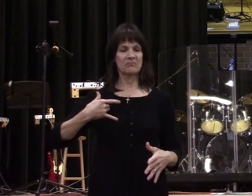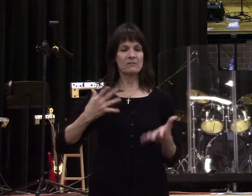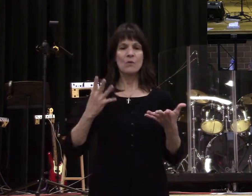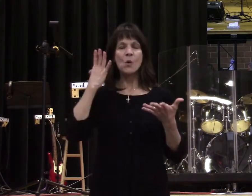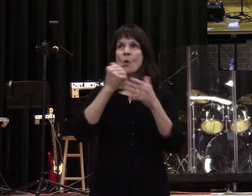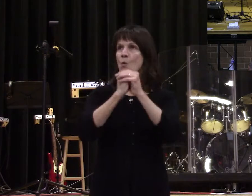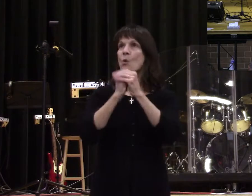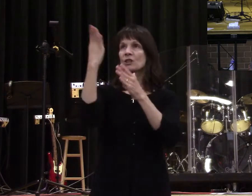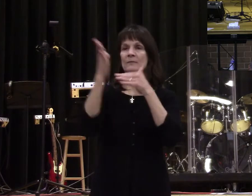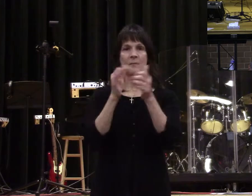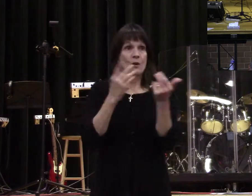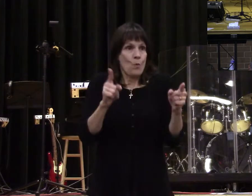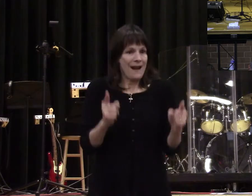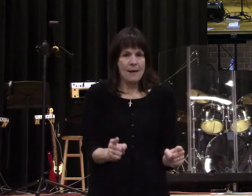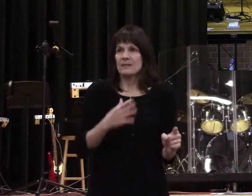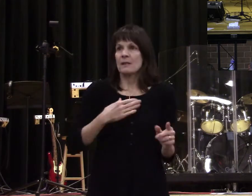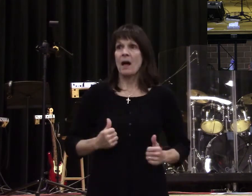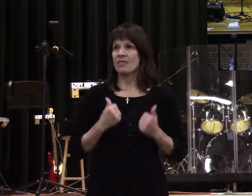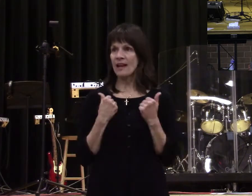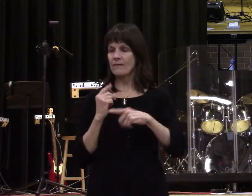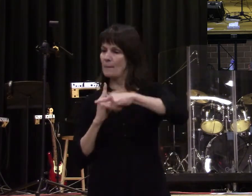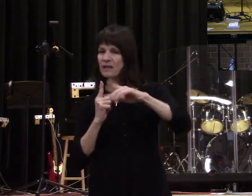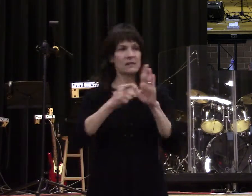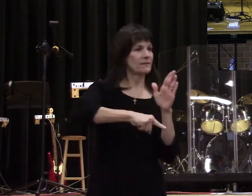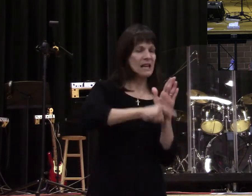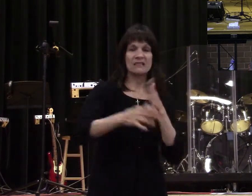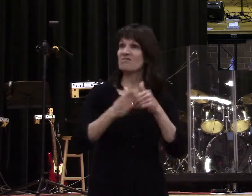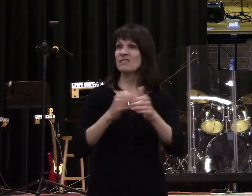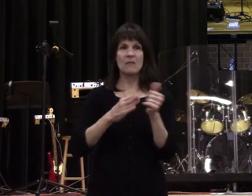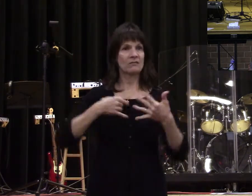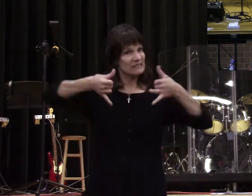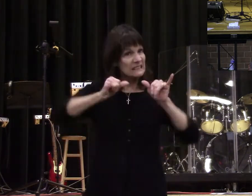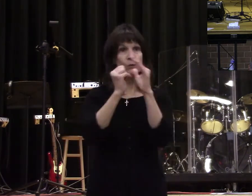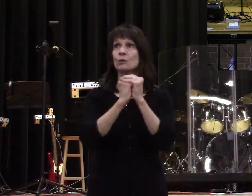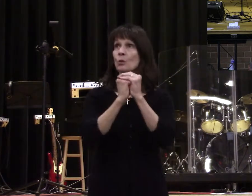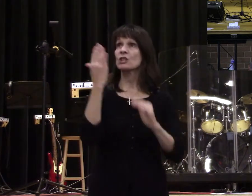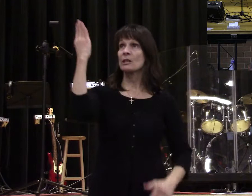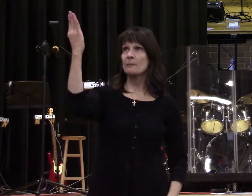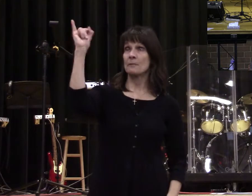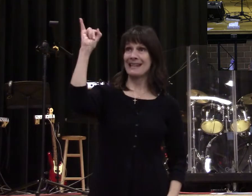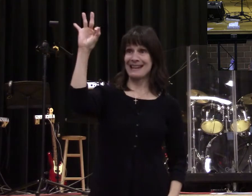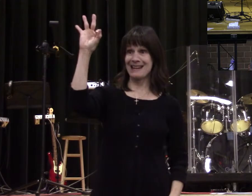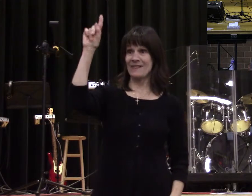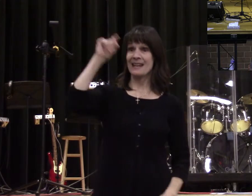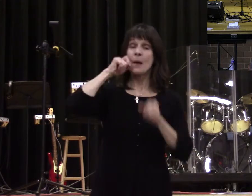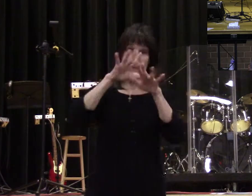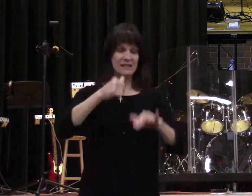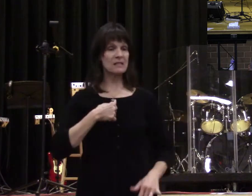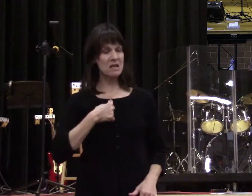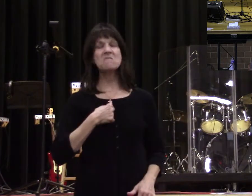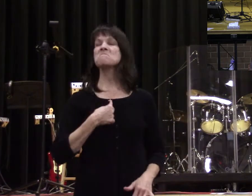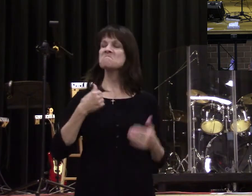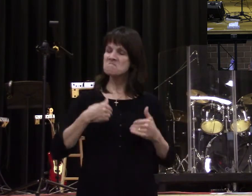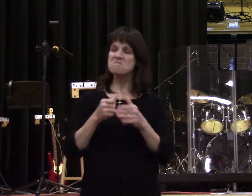God blesses me, I'm going to worship God. If it looks like God's blessing isn't on my life, I'm going to worship God. If God gives me a good day, I'm going to worship